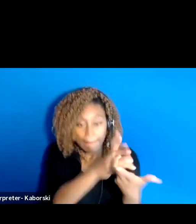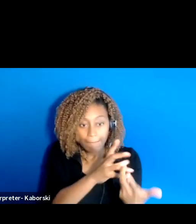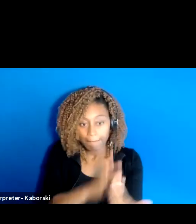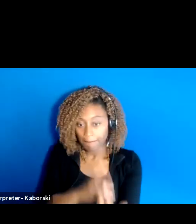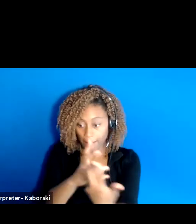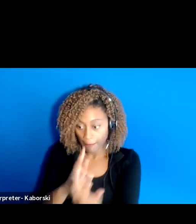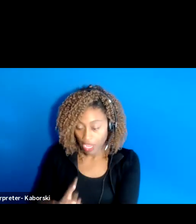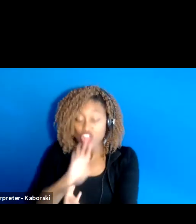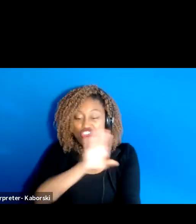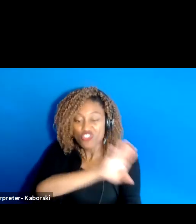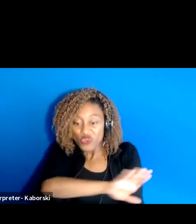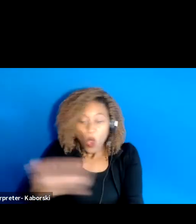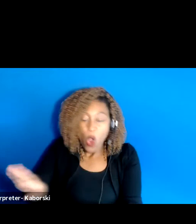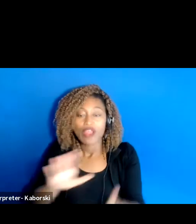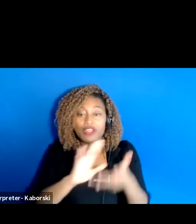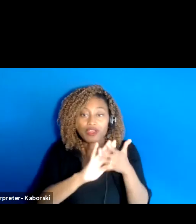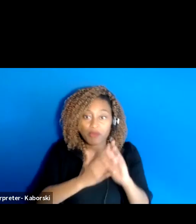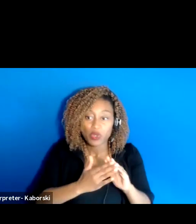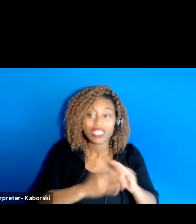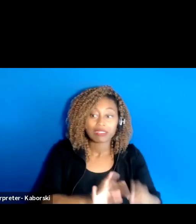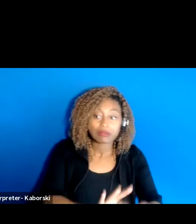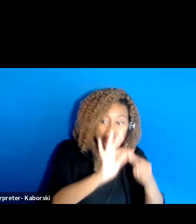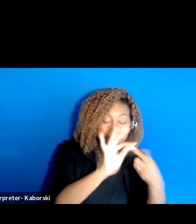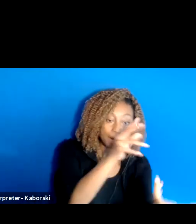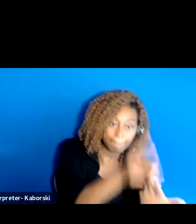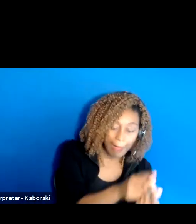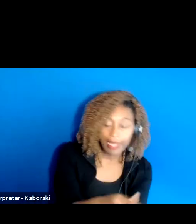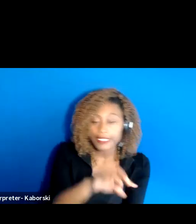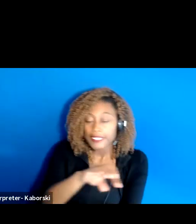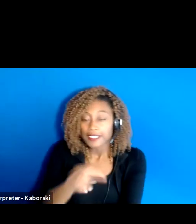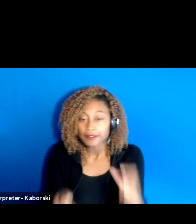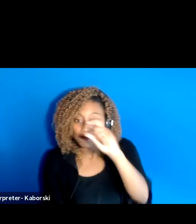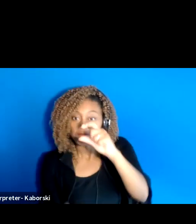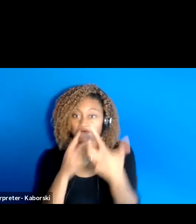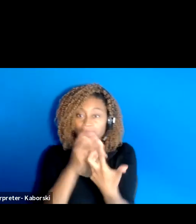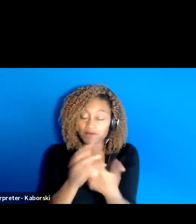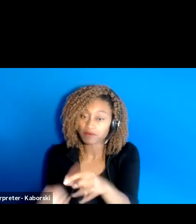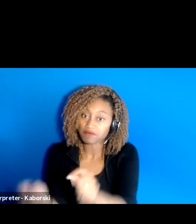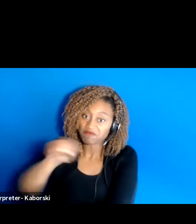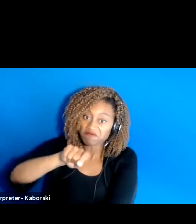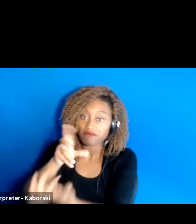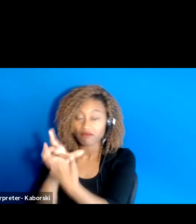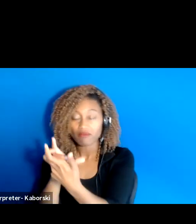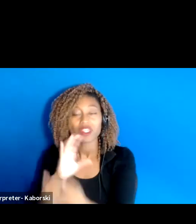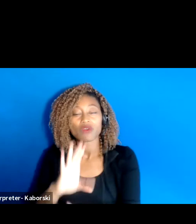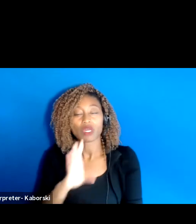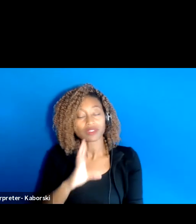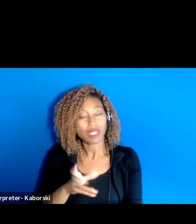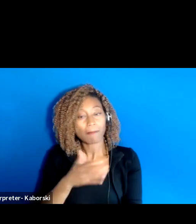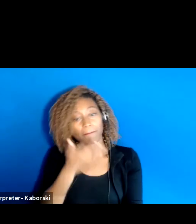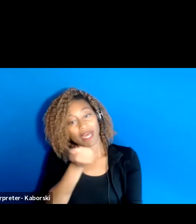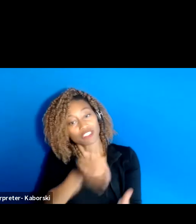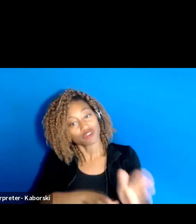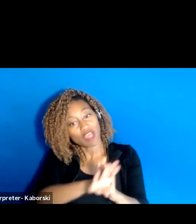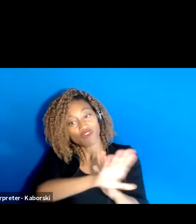fit the individuals that they're serving. While they do have to report on the activities,